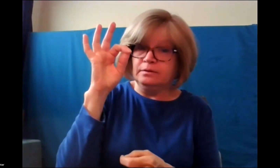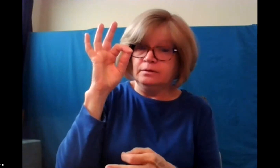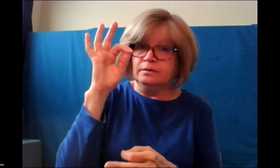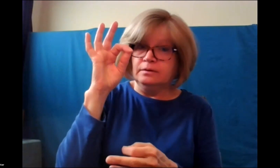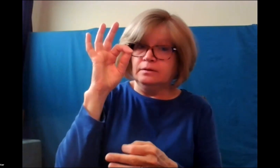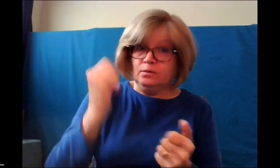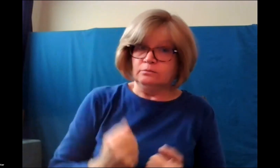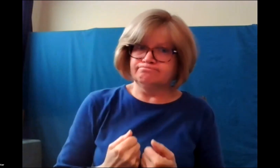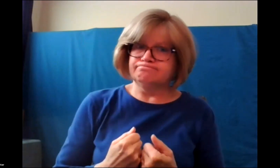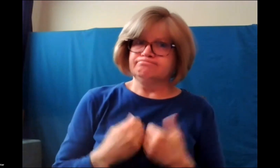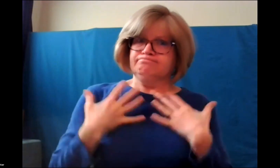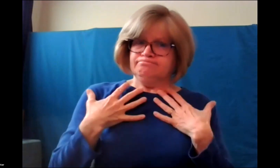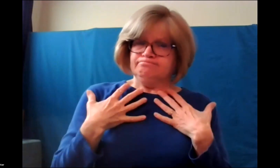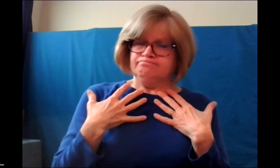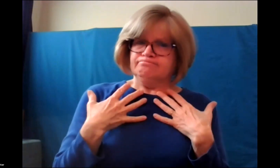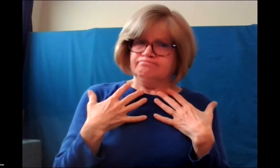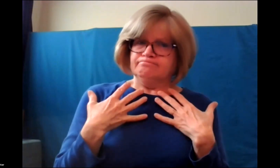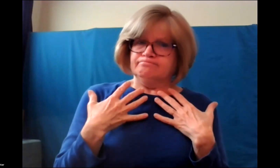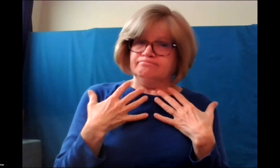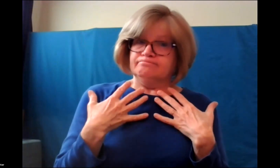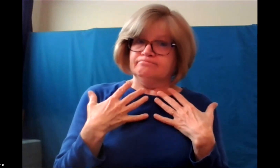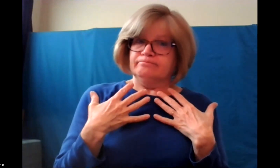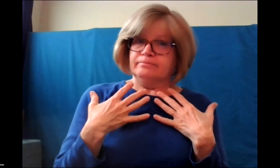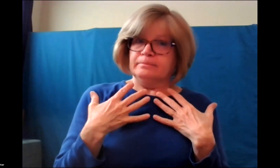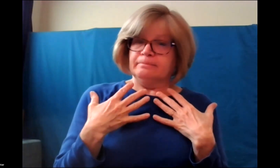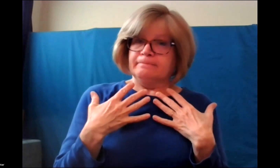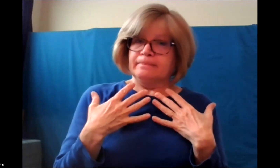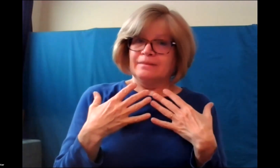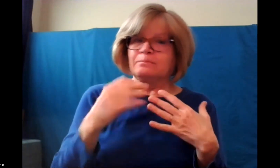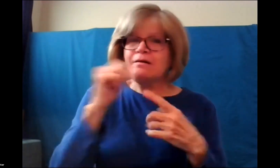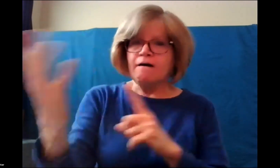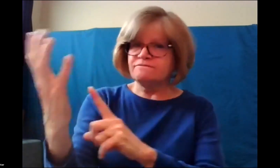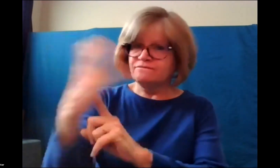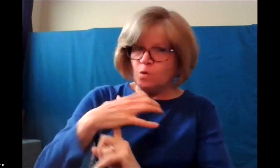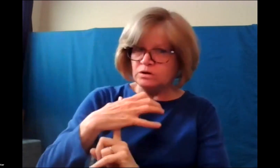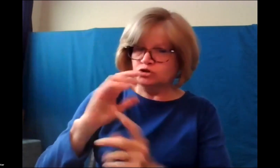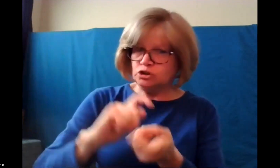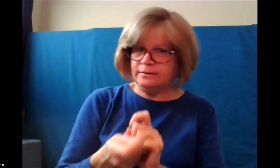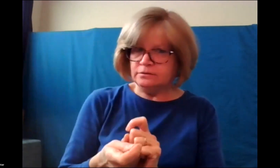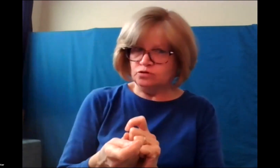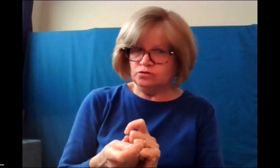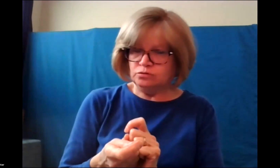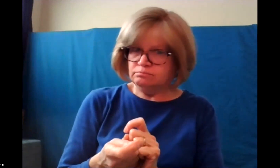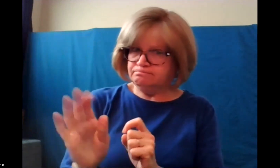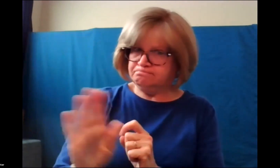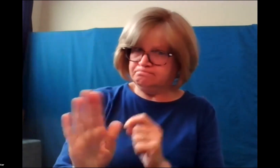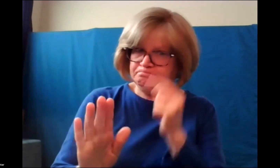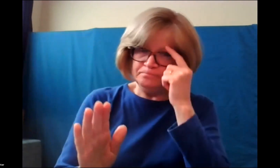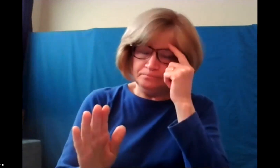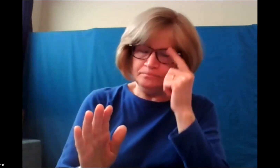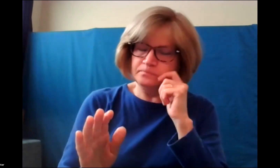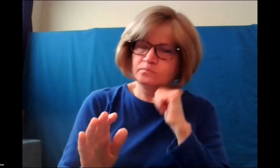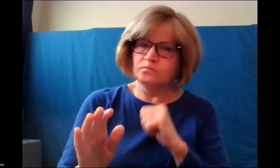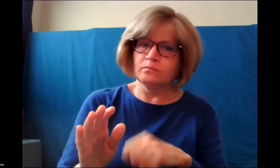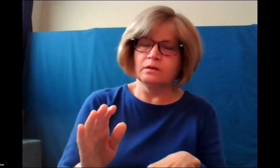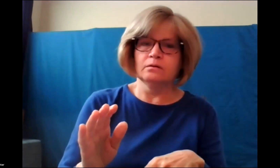that inspires, but does not force us to change. That